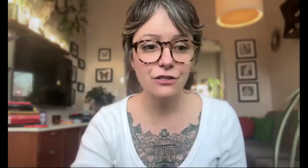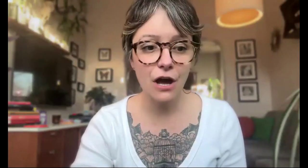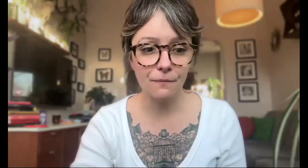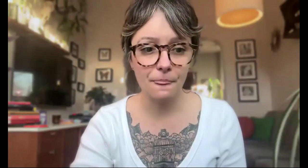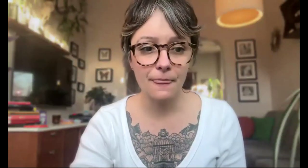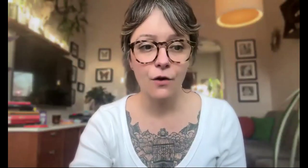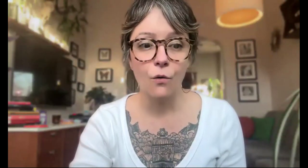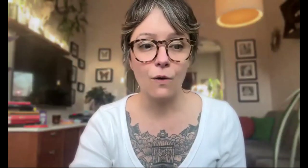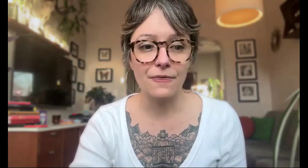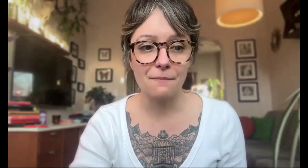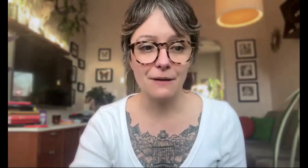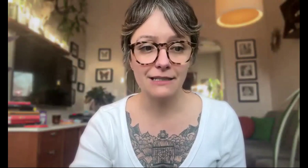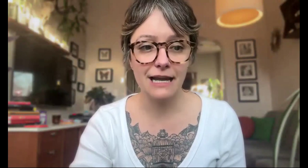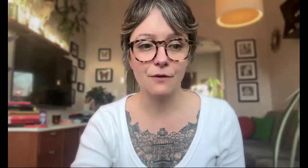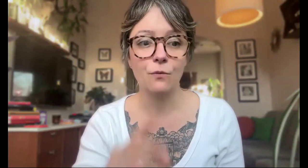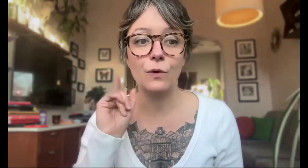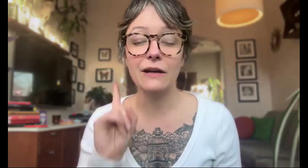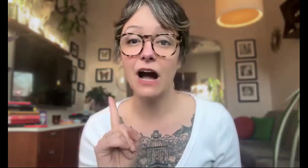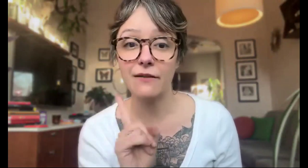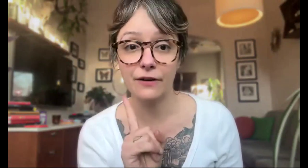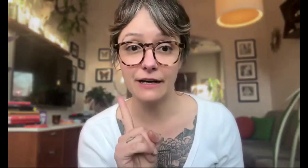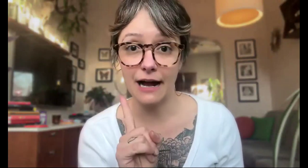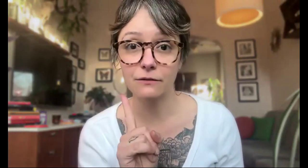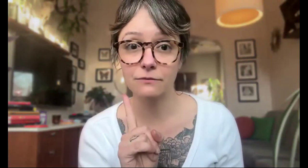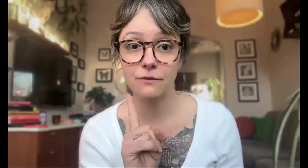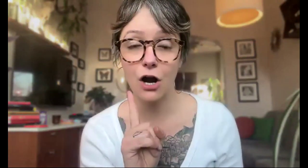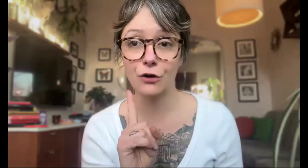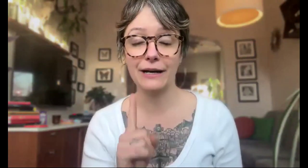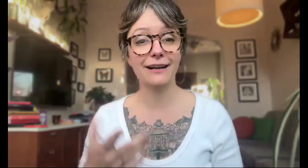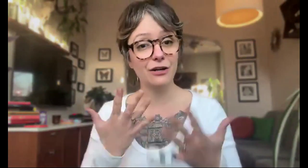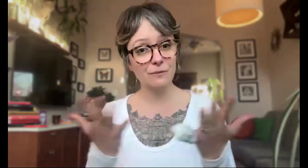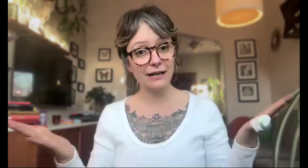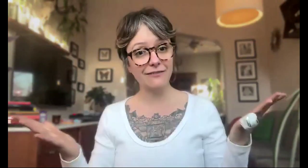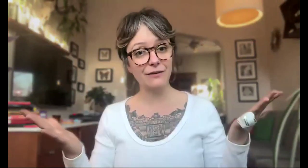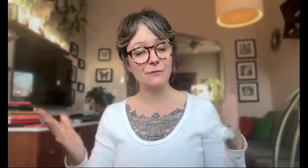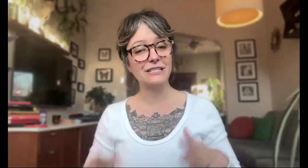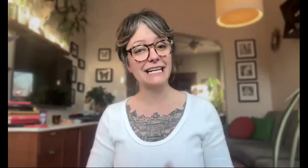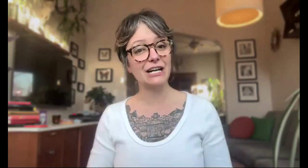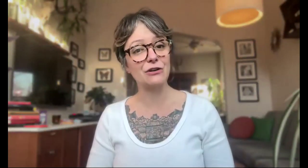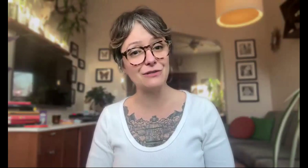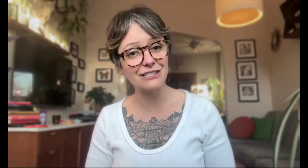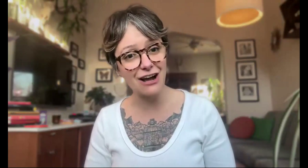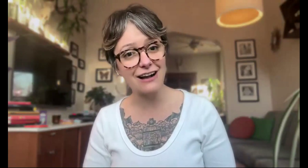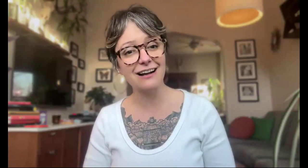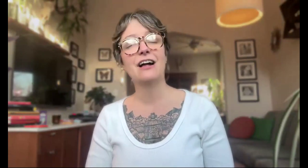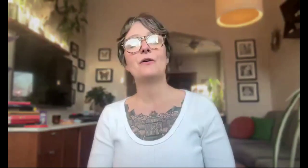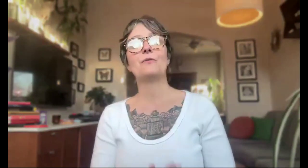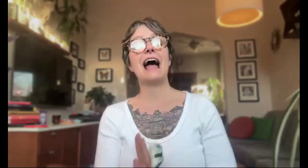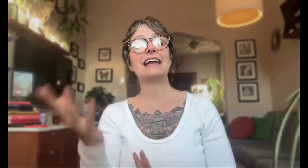So, with that being said, we've covered now our greeting. Good morning, everyone. We're singing a new song. We're adding